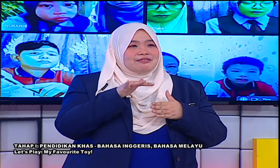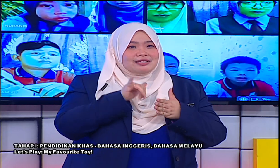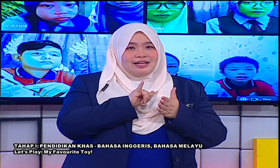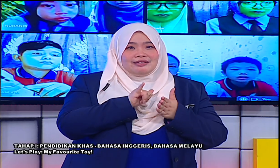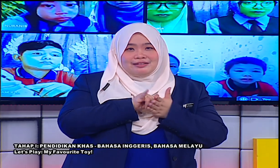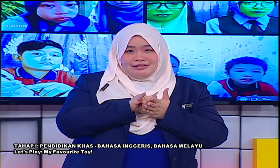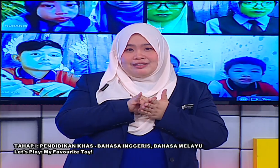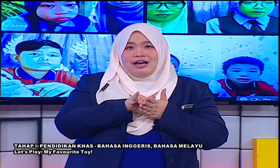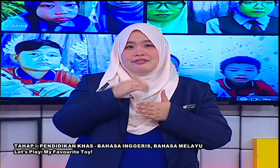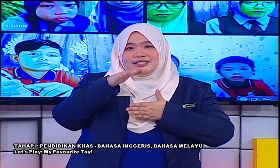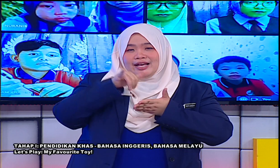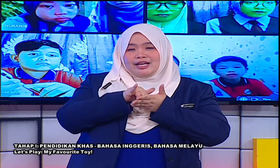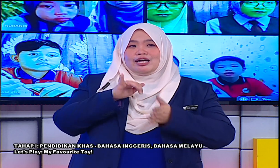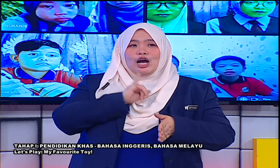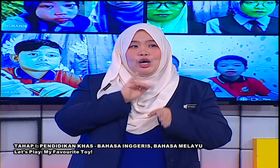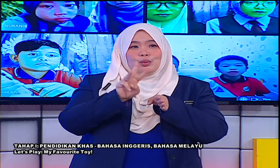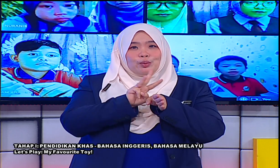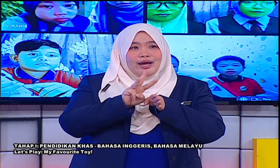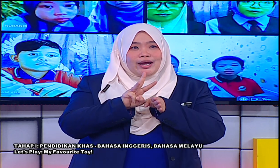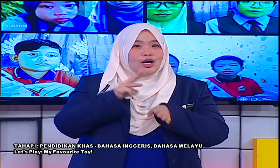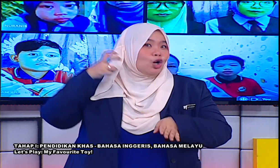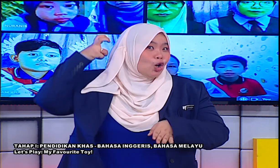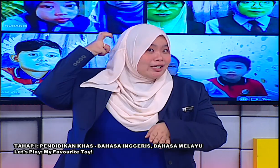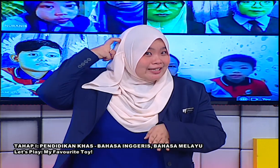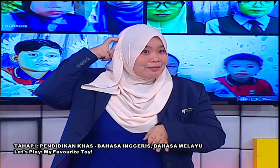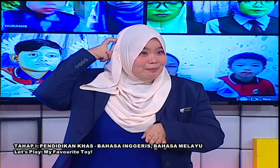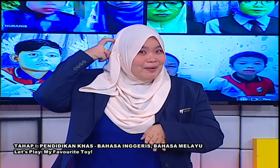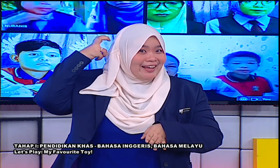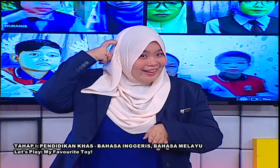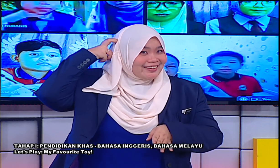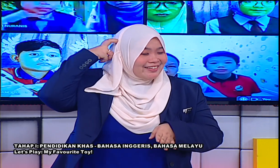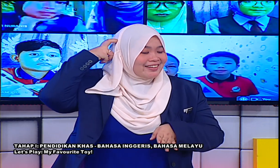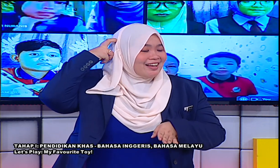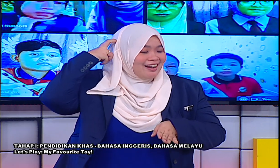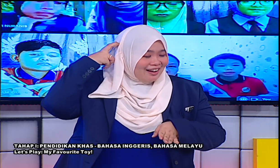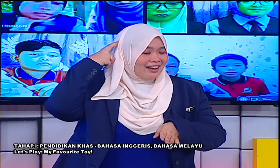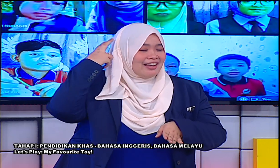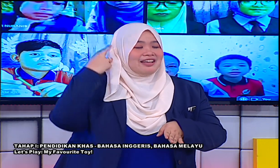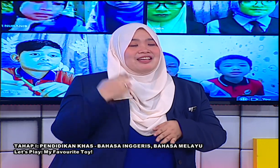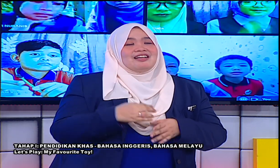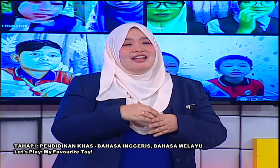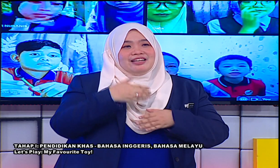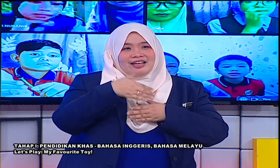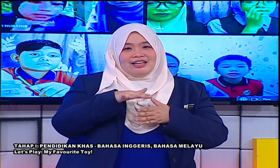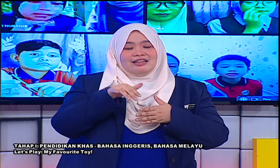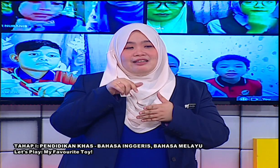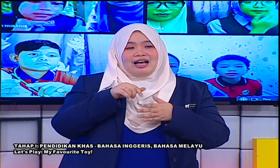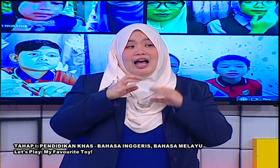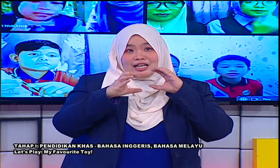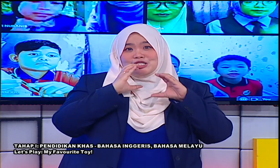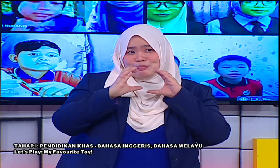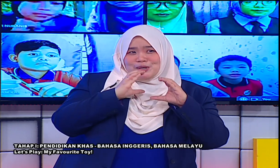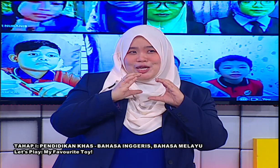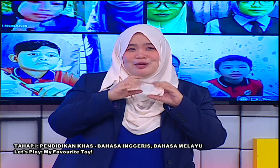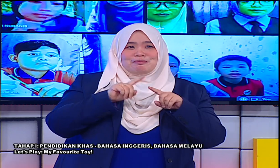Then after that, I wear cochlear implant. Then